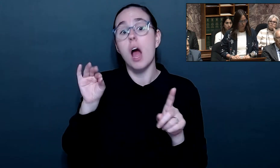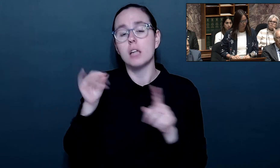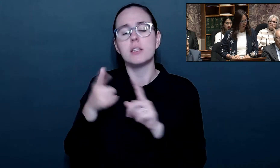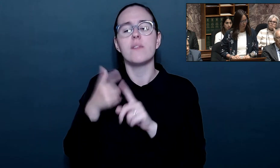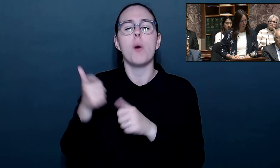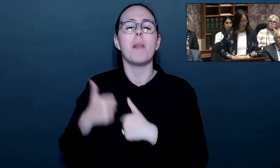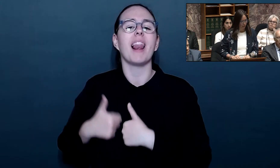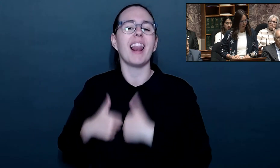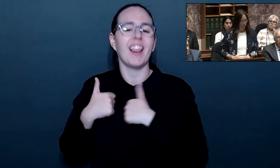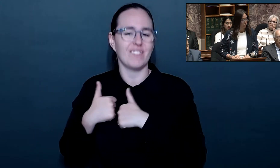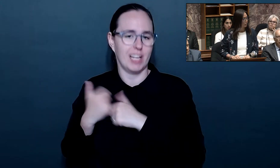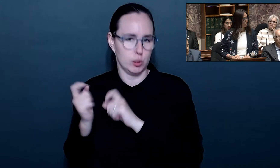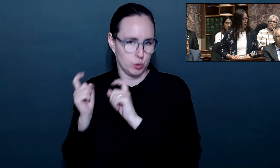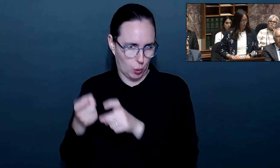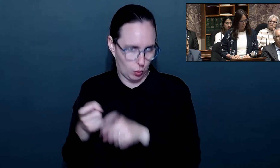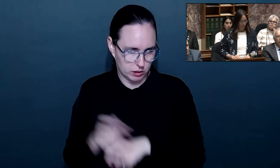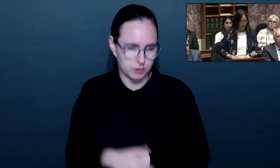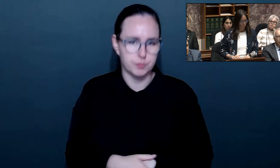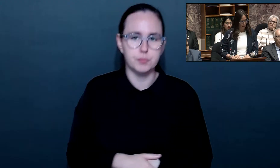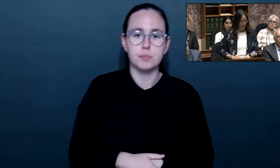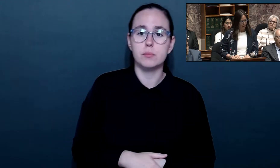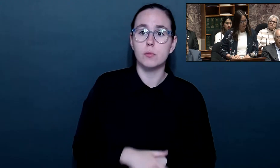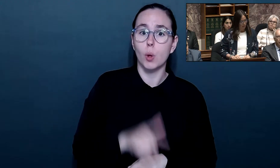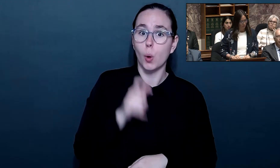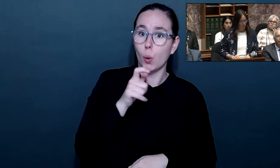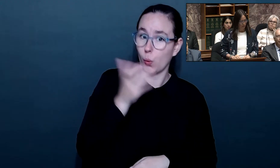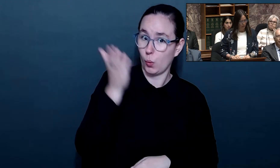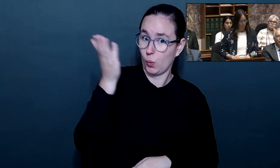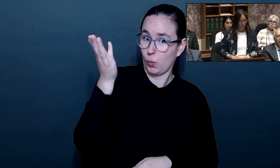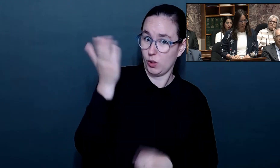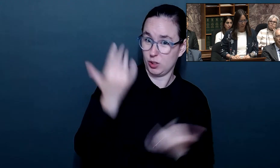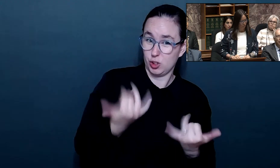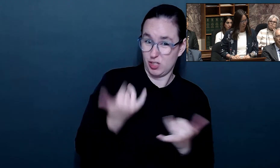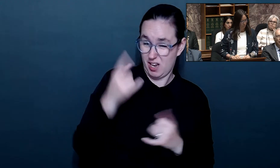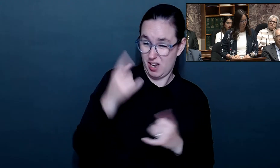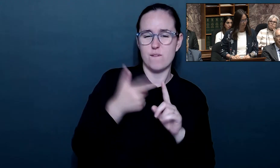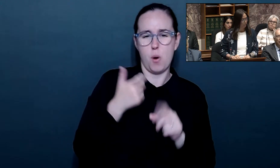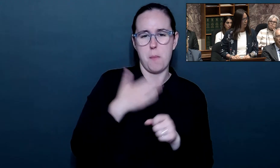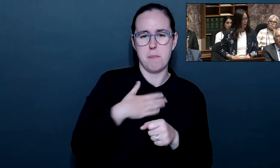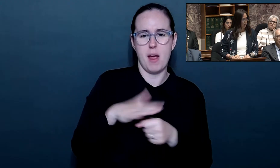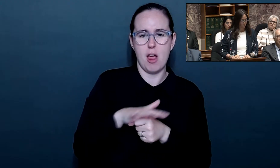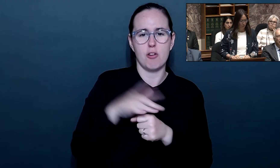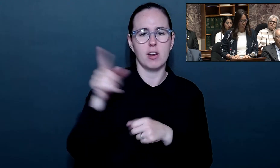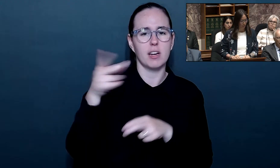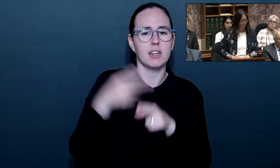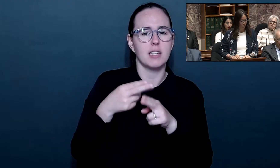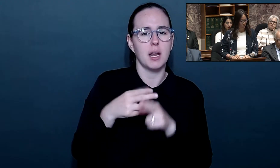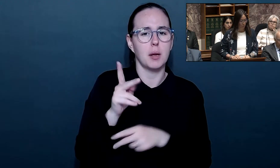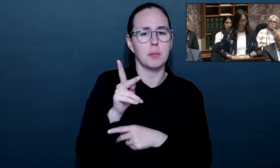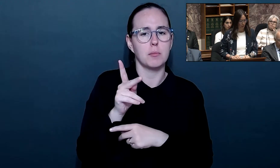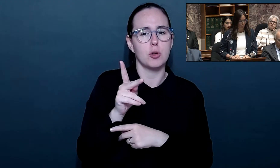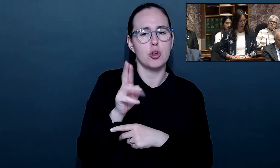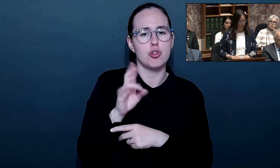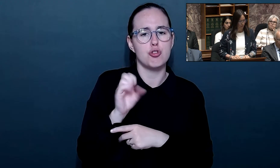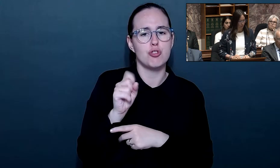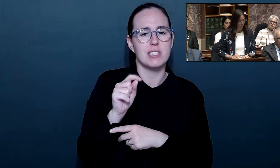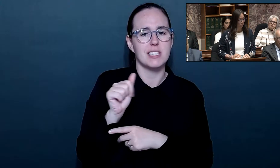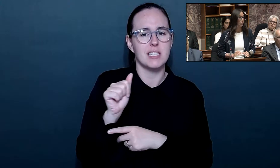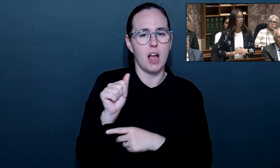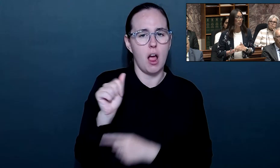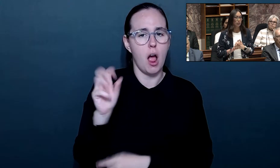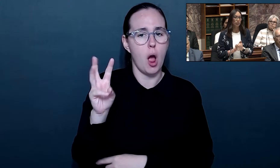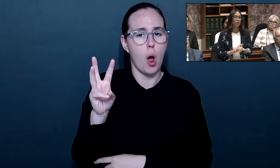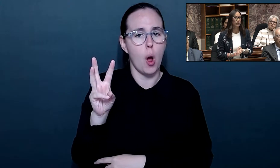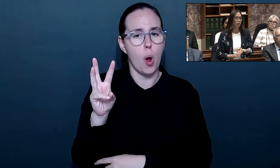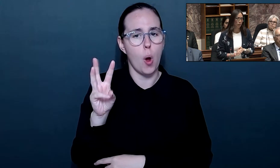constituents from Chilliwack, Cultus Lake. Krista Winnig is a volunteer with BC Transplant and has personal experience with organ donation.